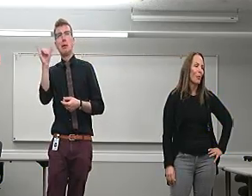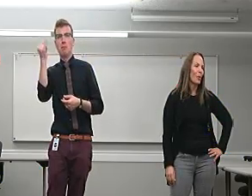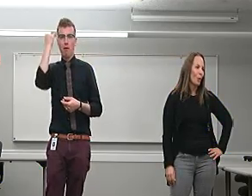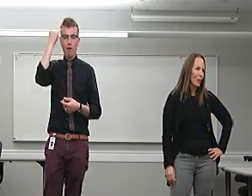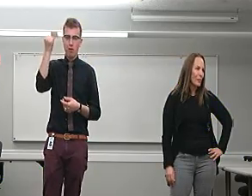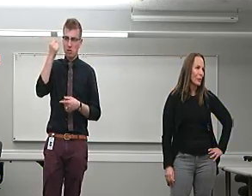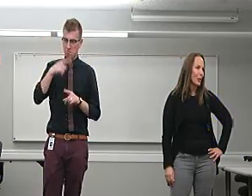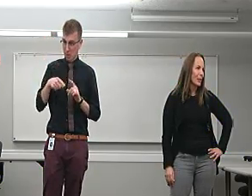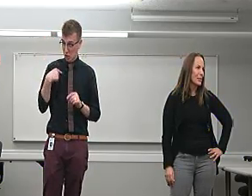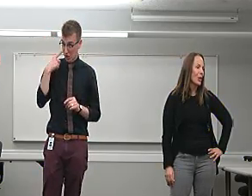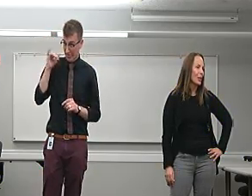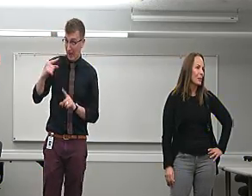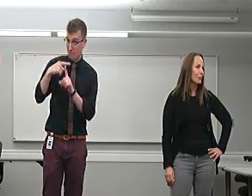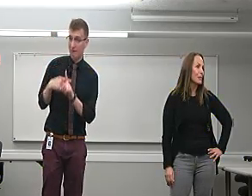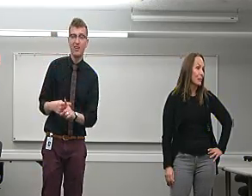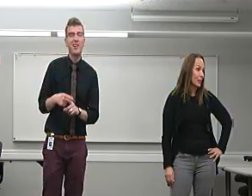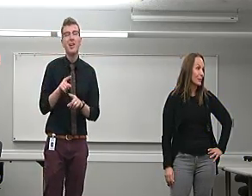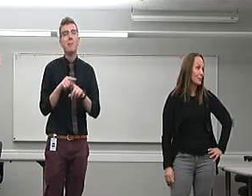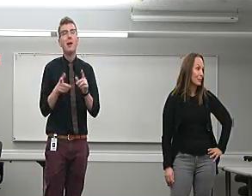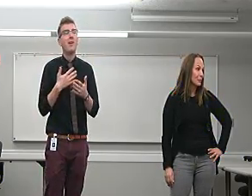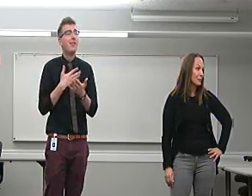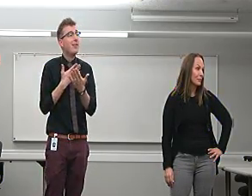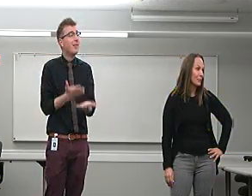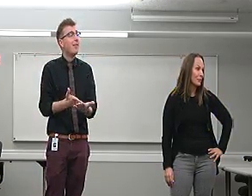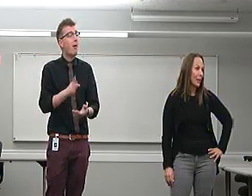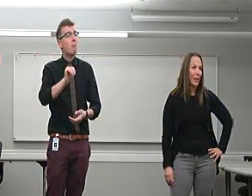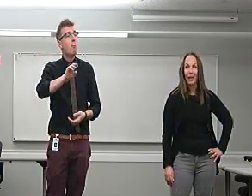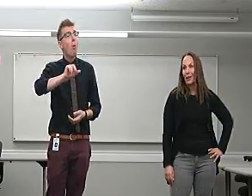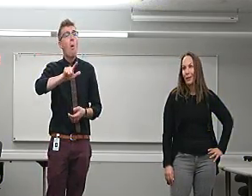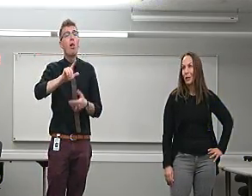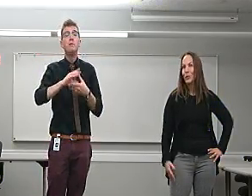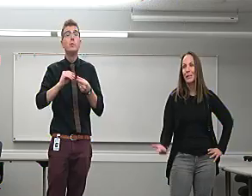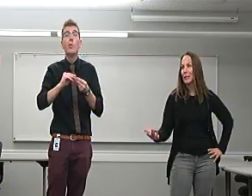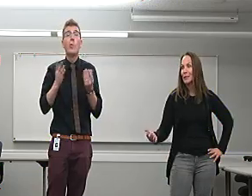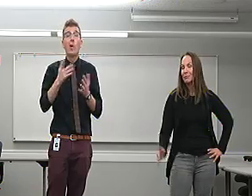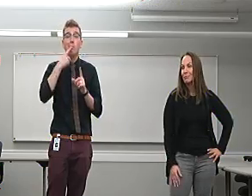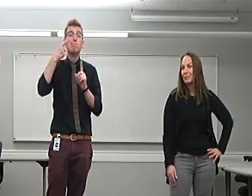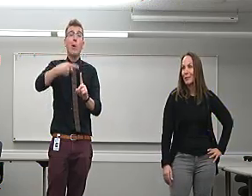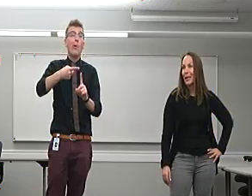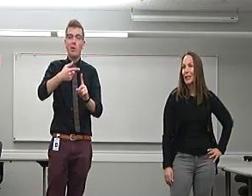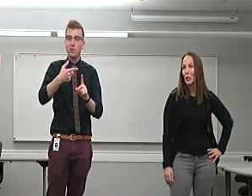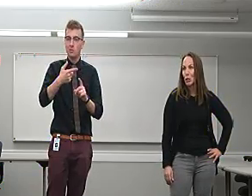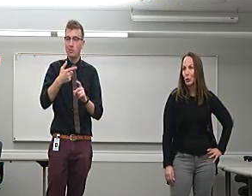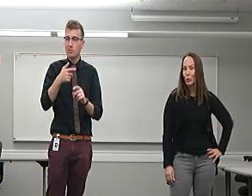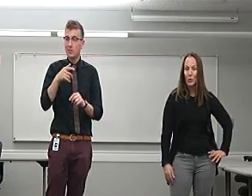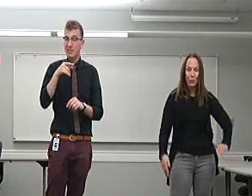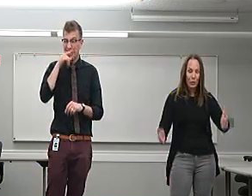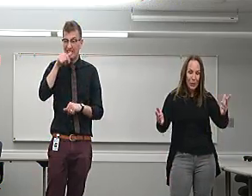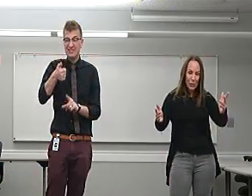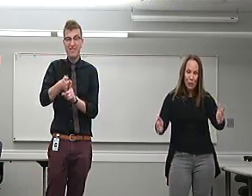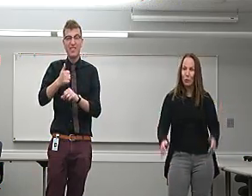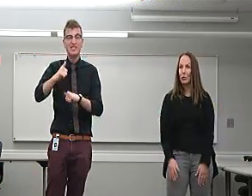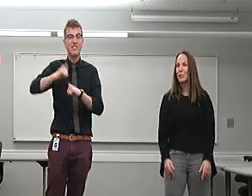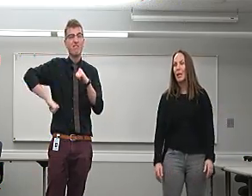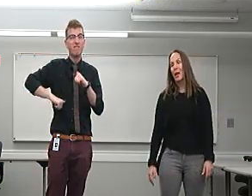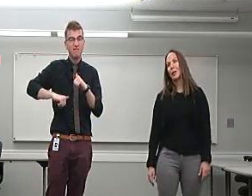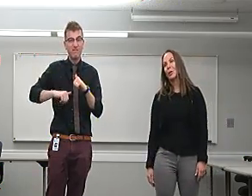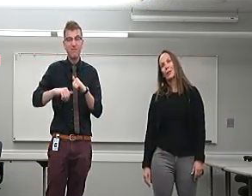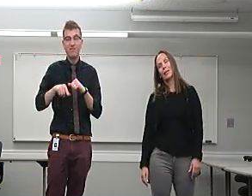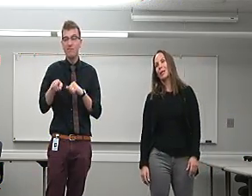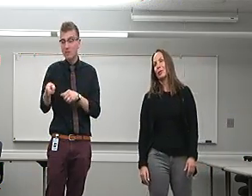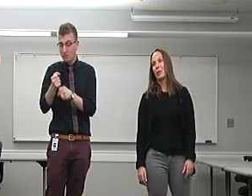is our kids are resilient. They're resilient. They get to choose. You get to choose, and you get to answer to